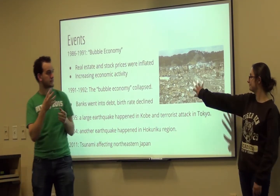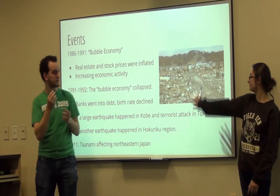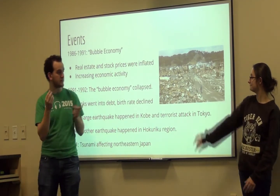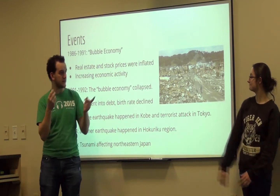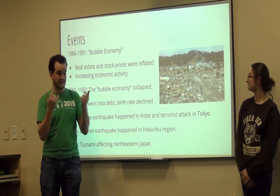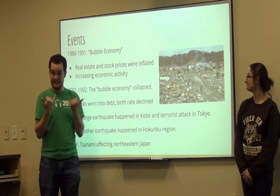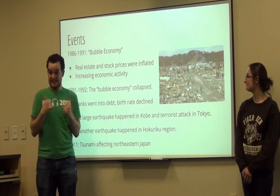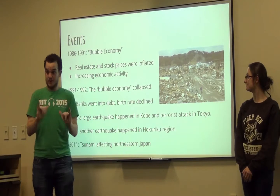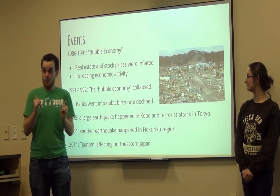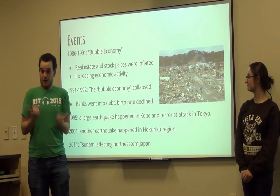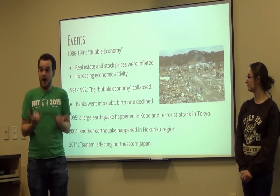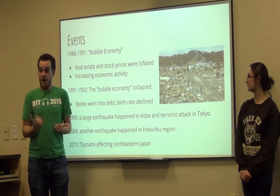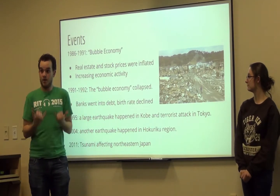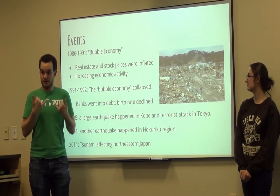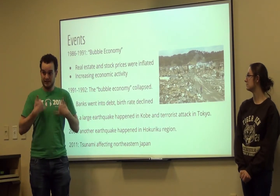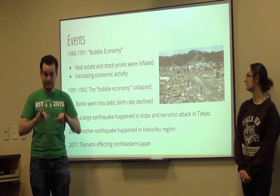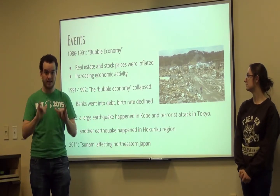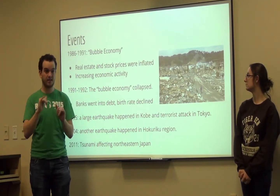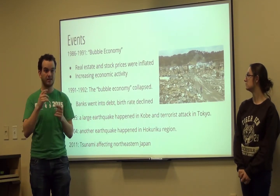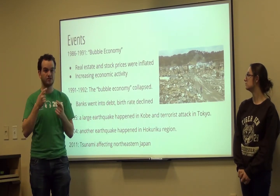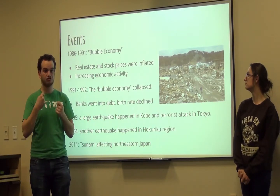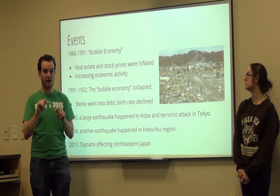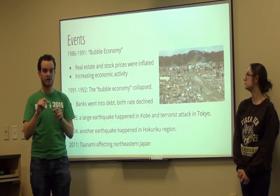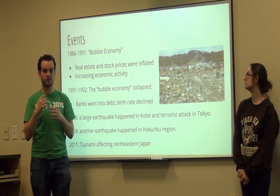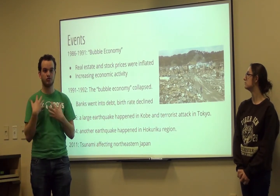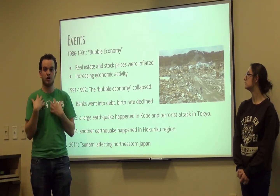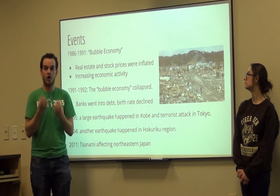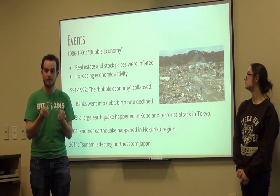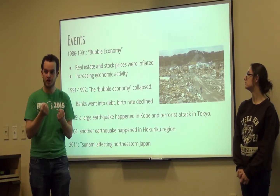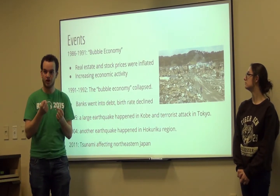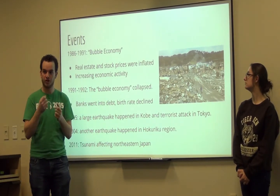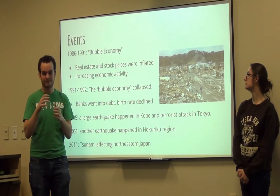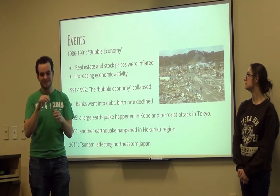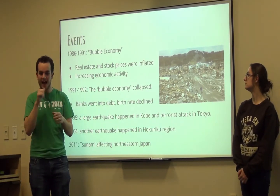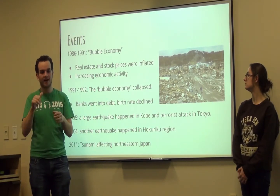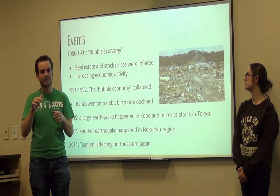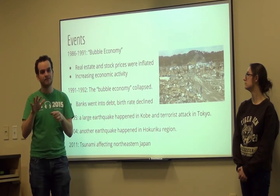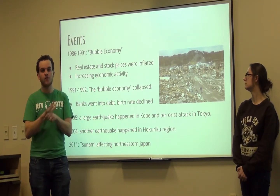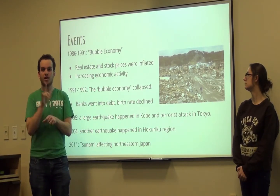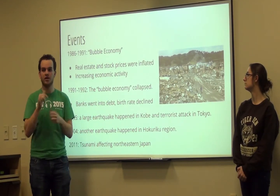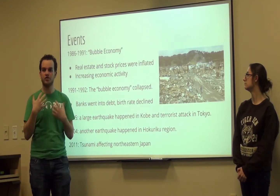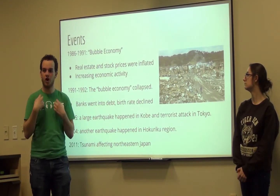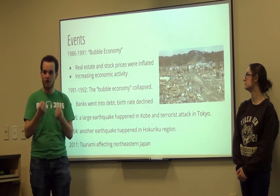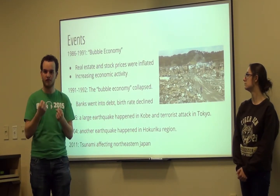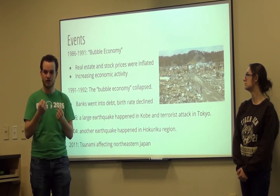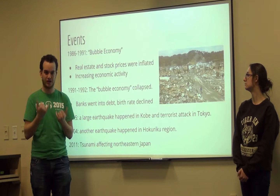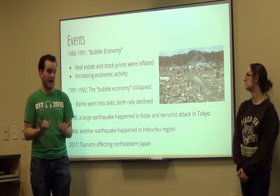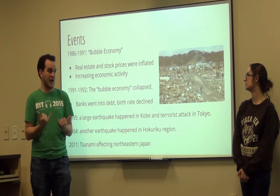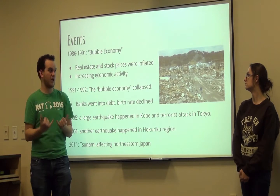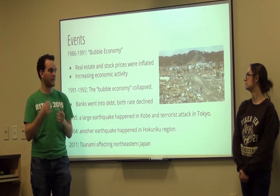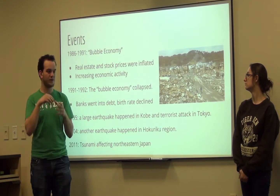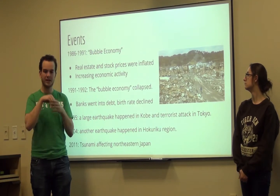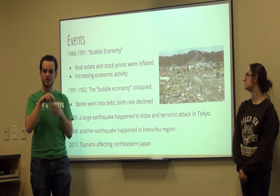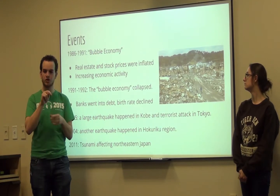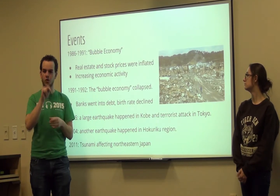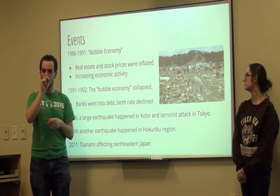and this is a graphic from it. And still to this day, in 2018, they're trying to recover from that 2011 tsunami because they're not